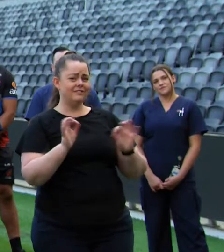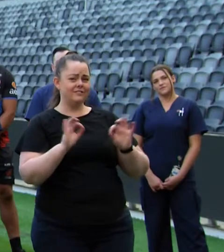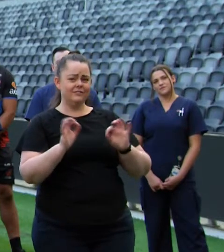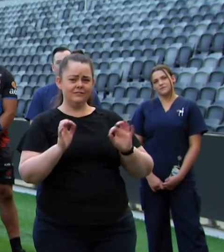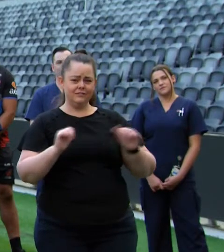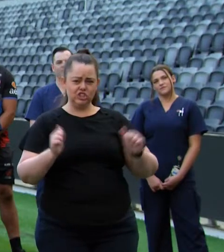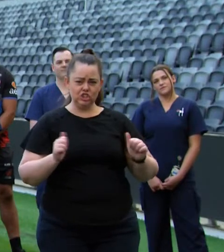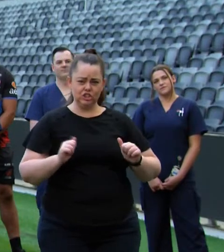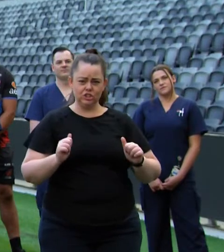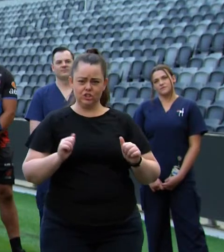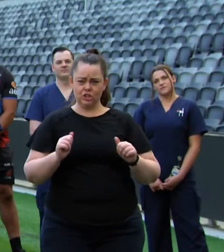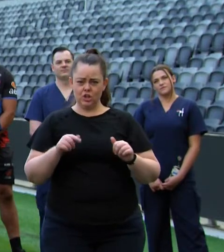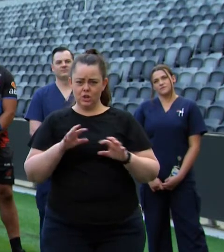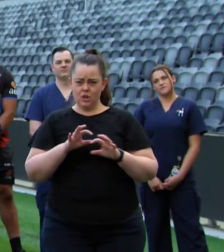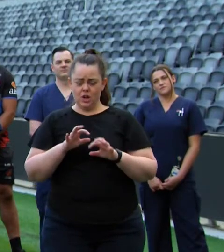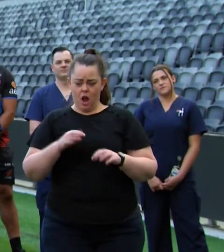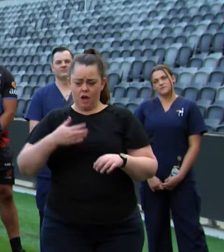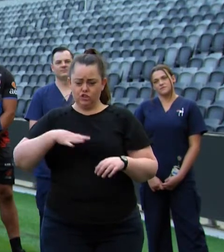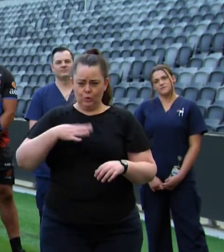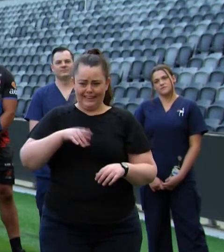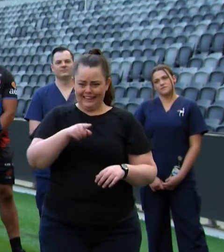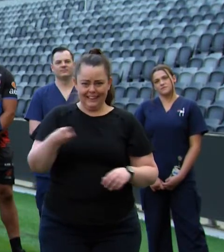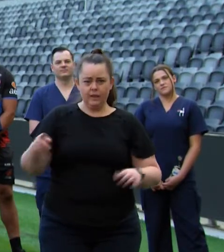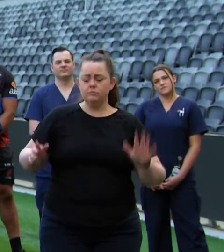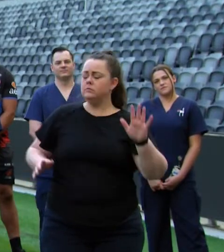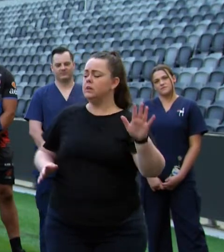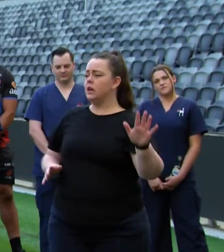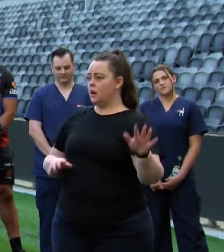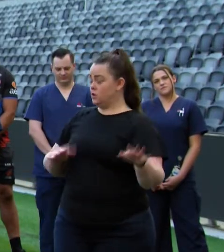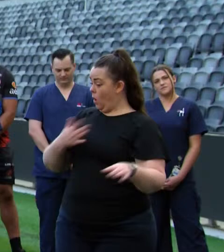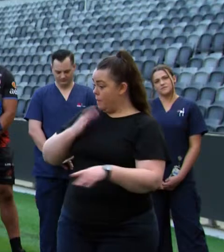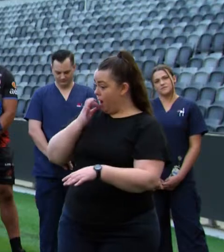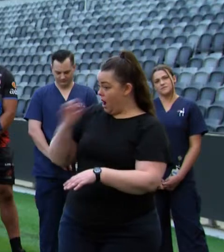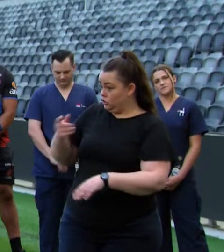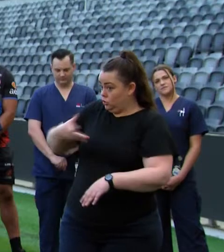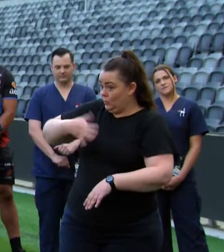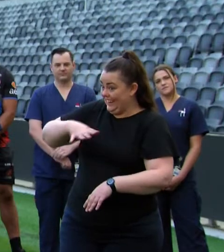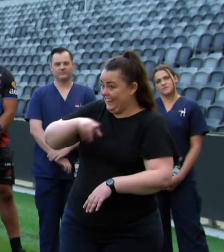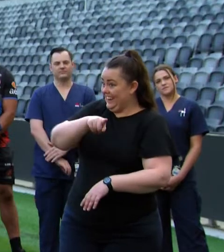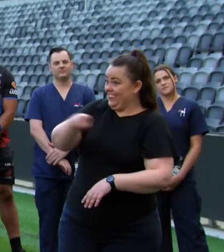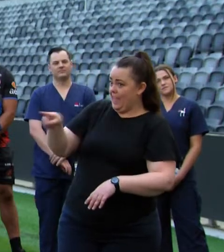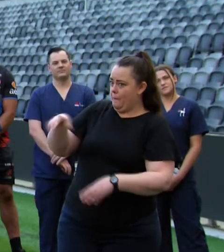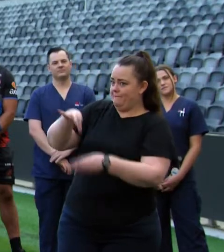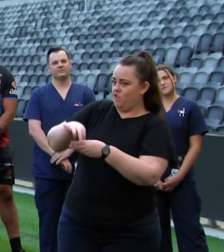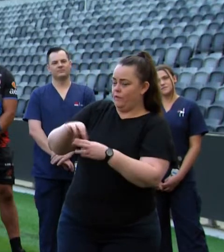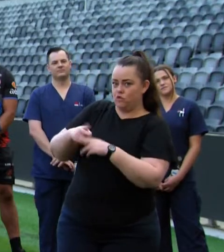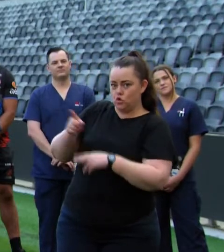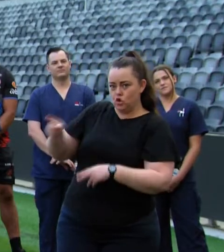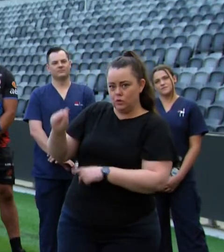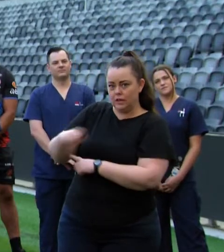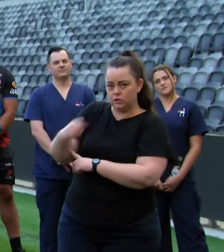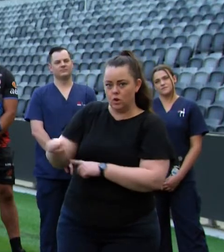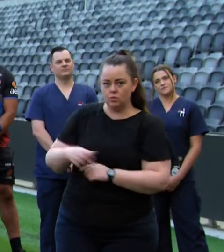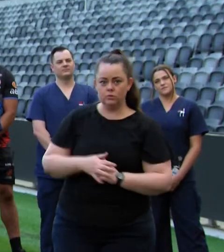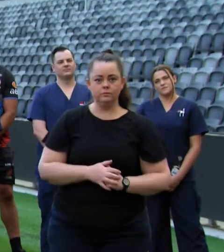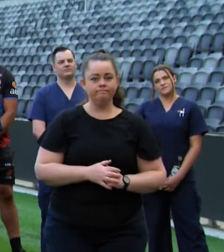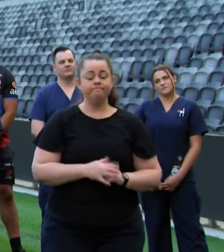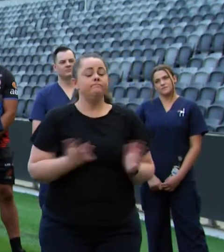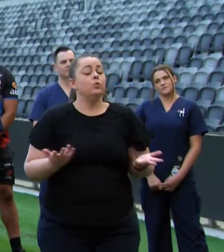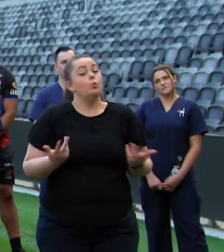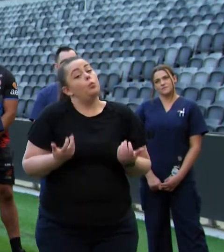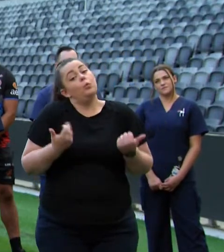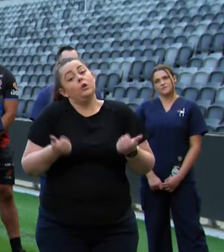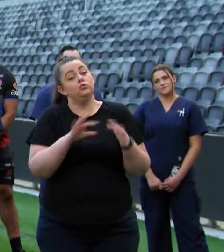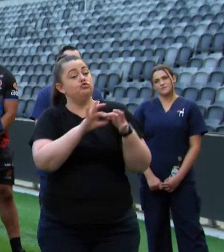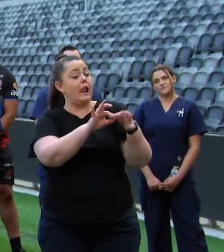the votes of the shooters in the House. No. We've got a very good relationship with independents on the